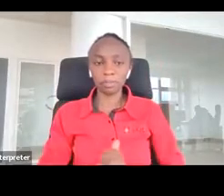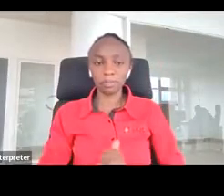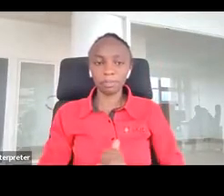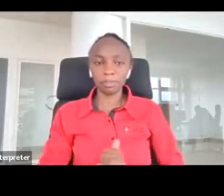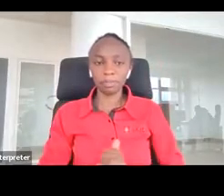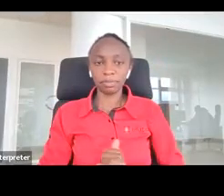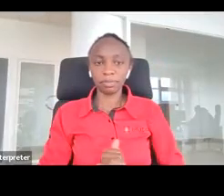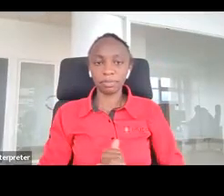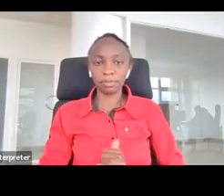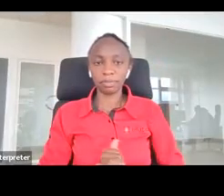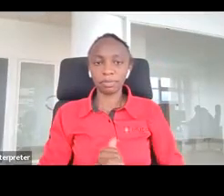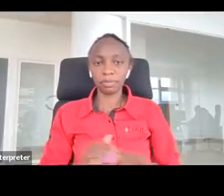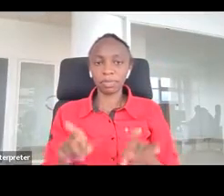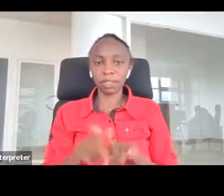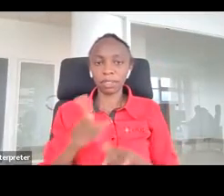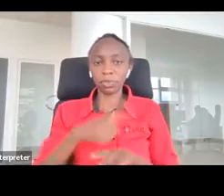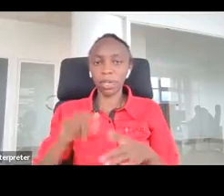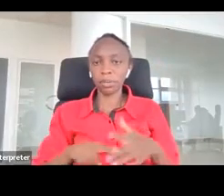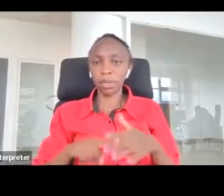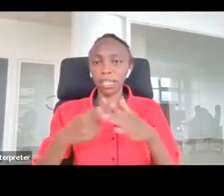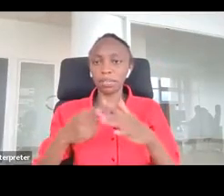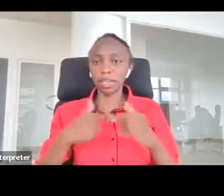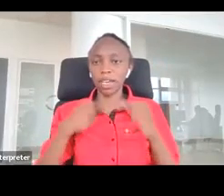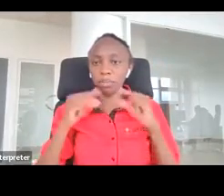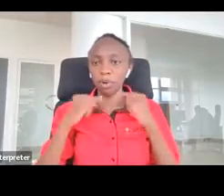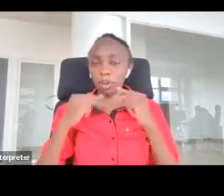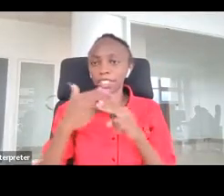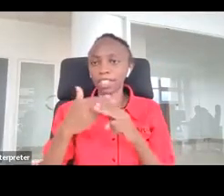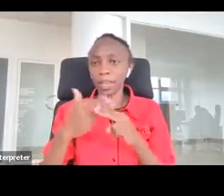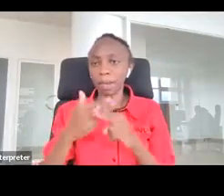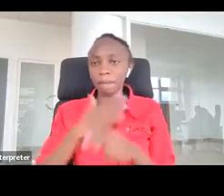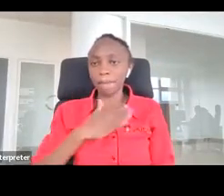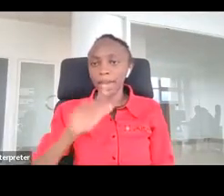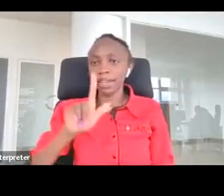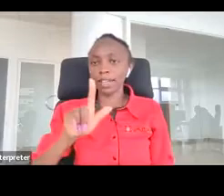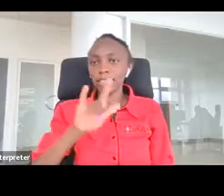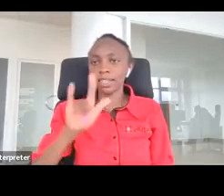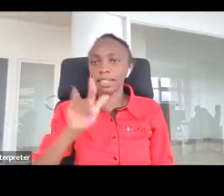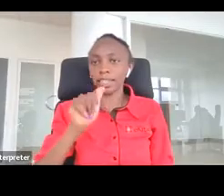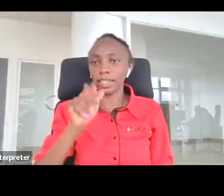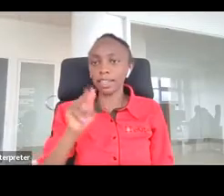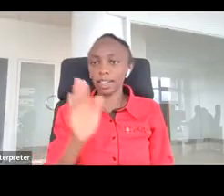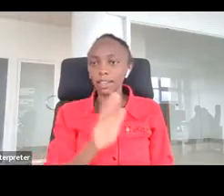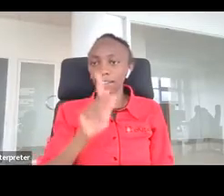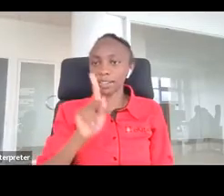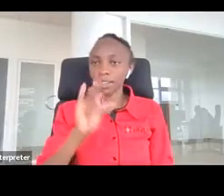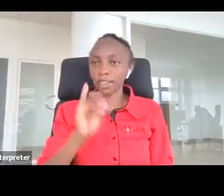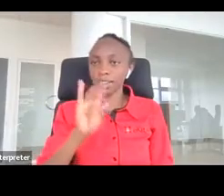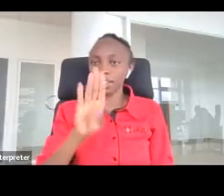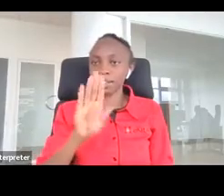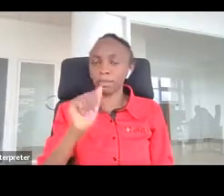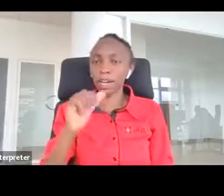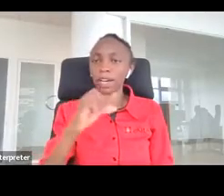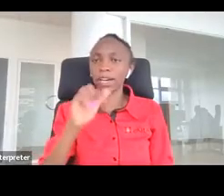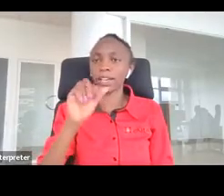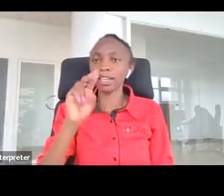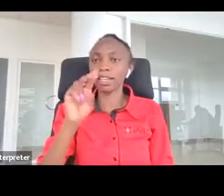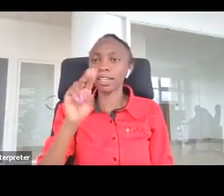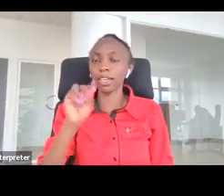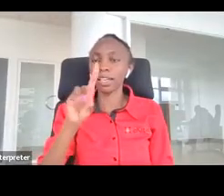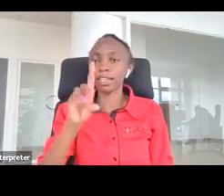As we began, I'm your host, Lillian Kibagendi from Ikitabu, and you are very